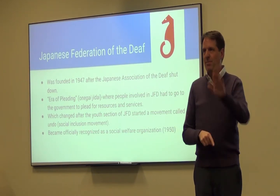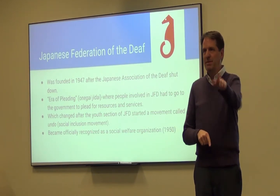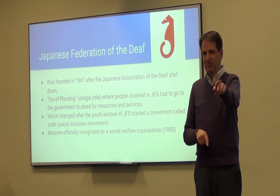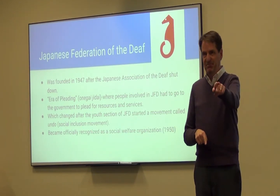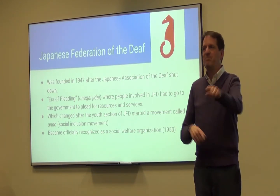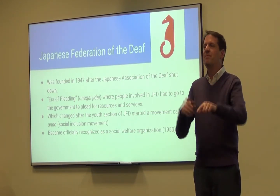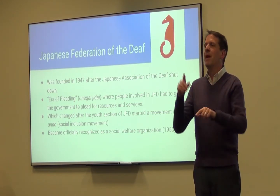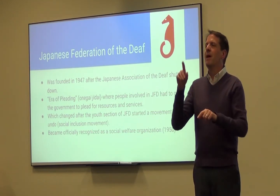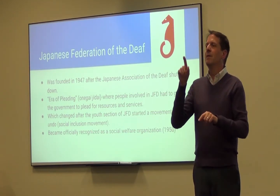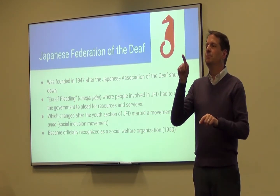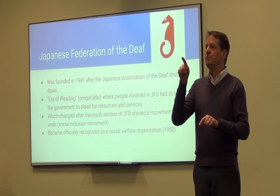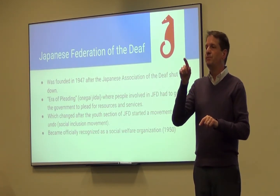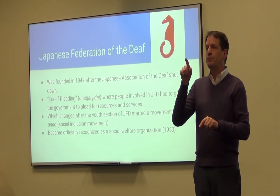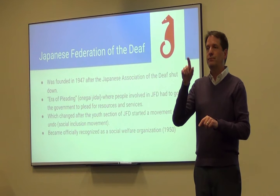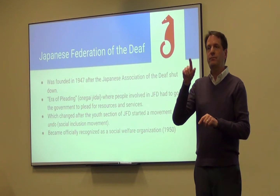the next group will then explain, you'll see.